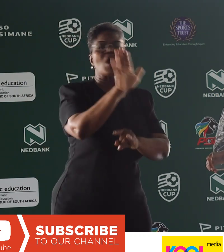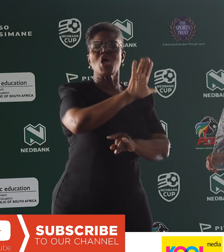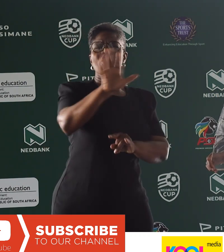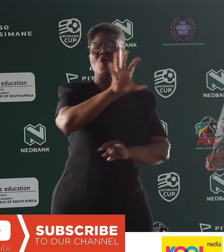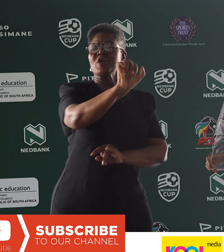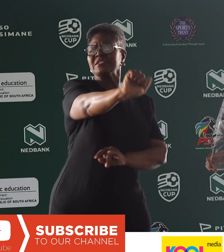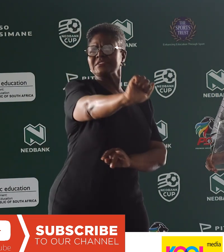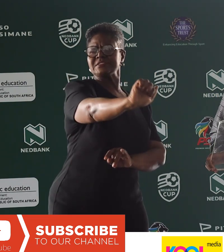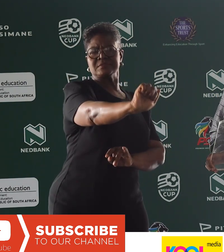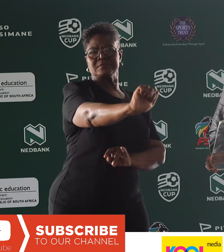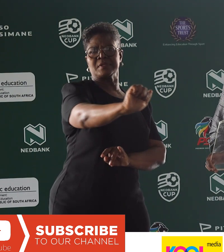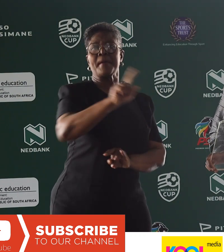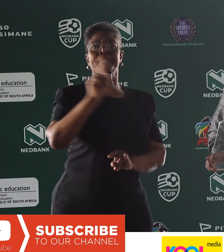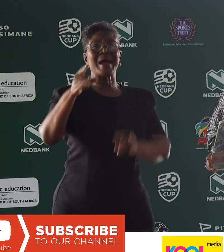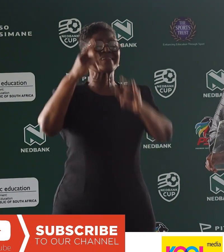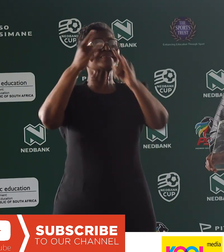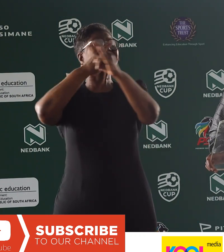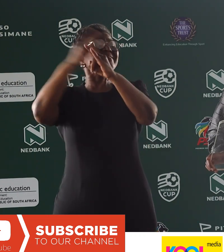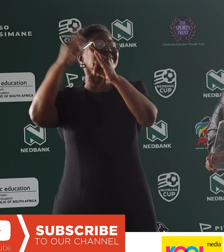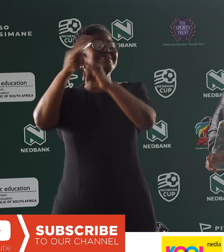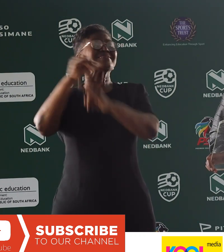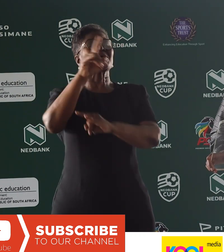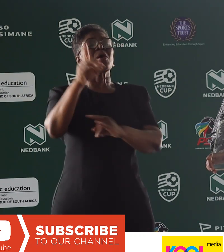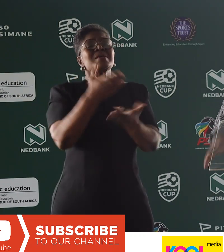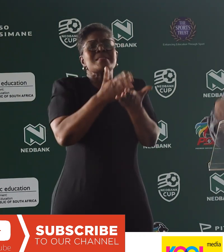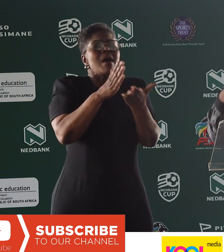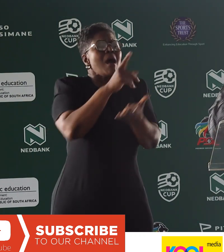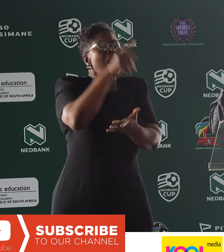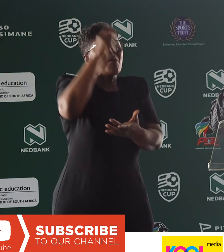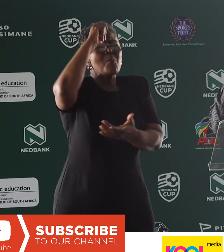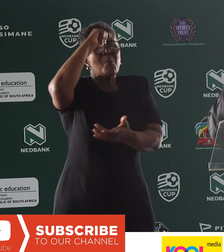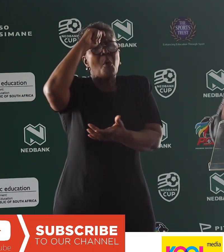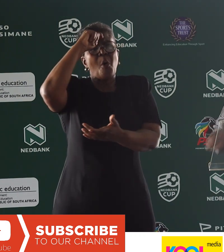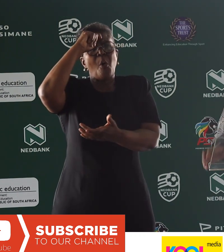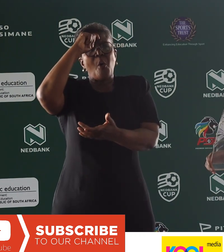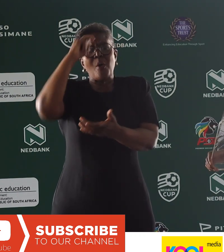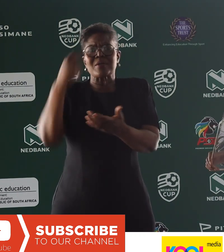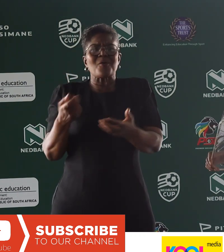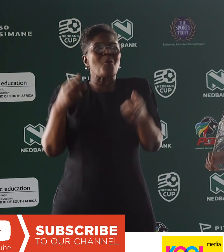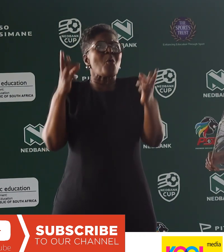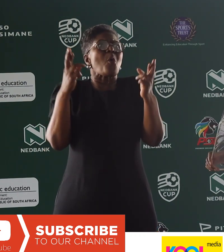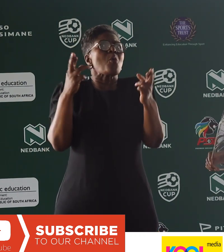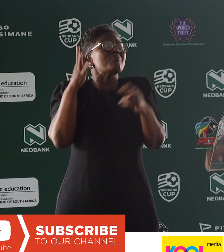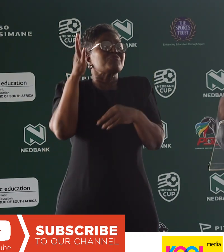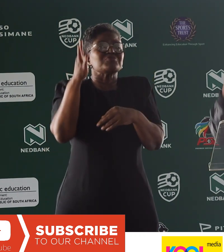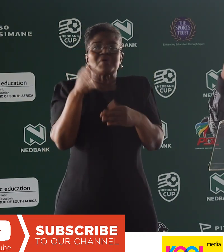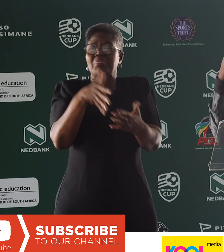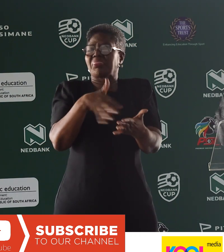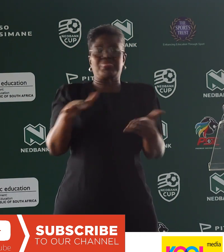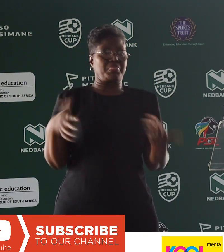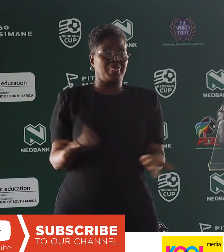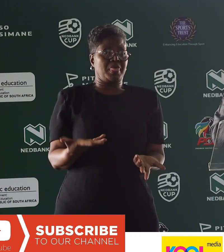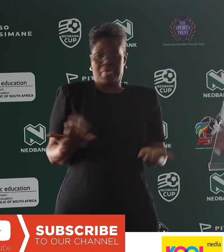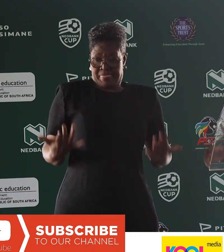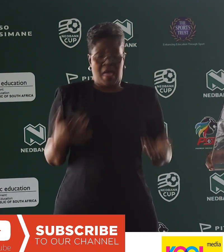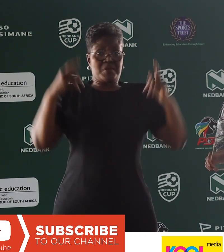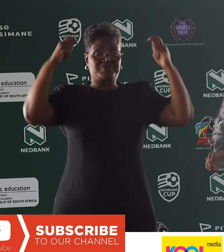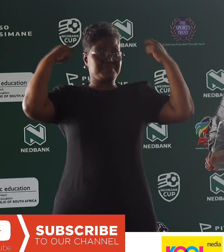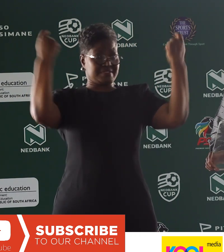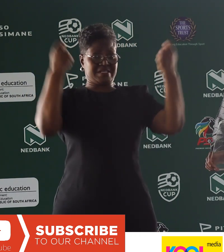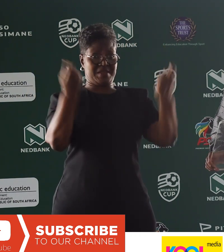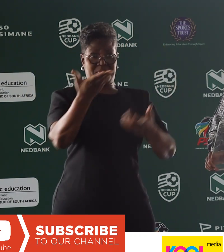It's a success of some boy sitting somewhere who's hopeless about future. Hence, we must celebrate these